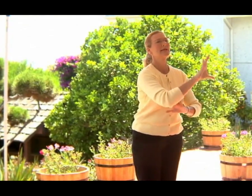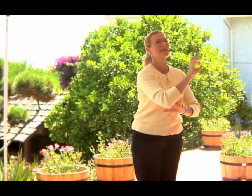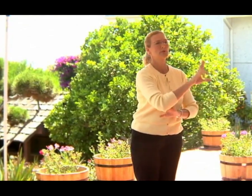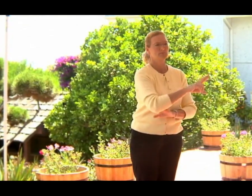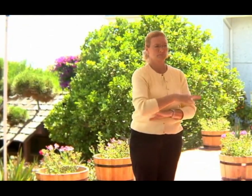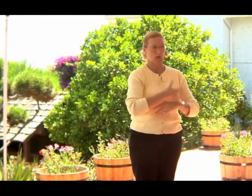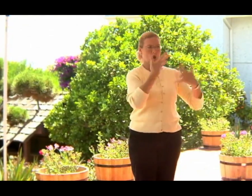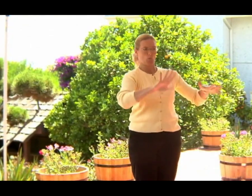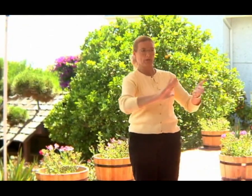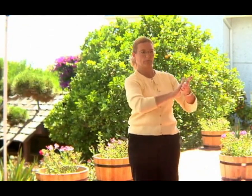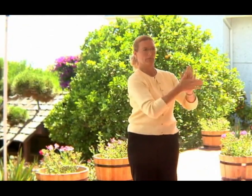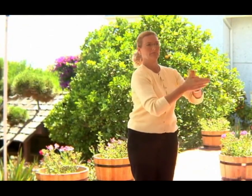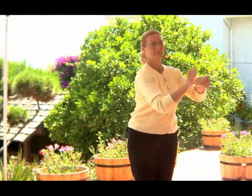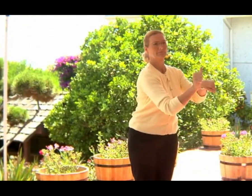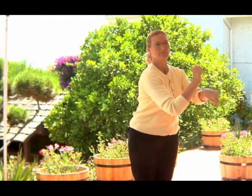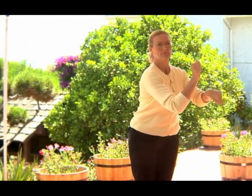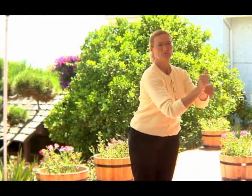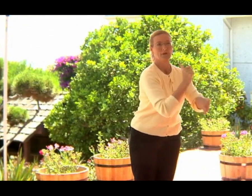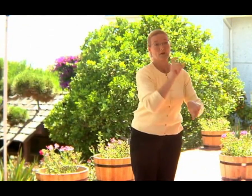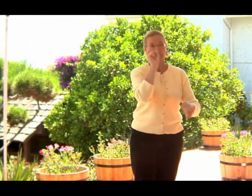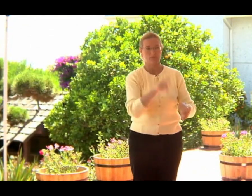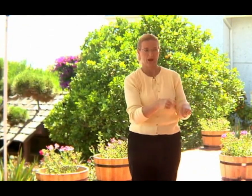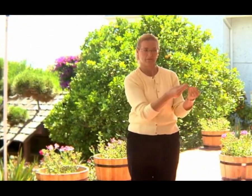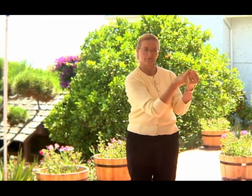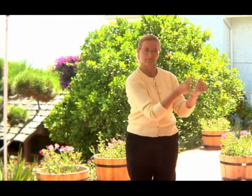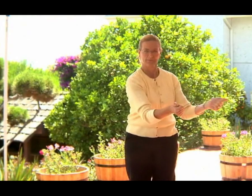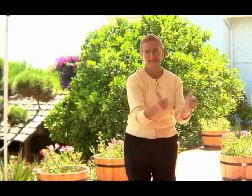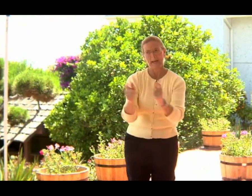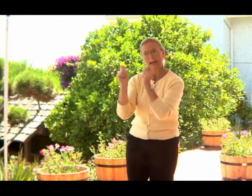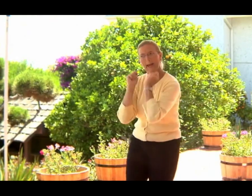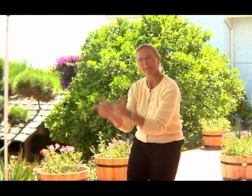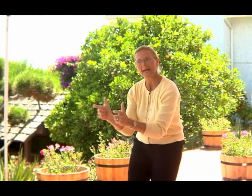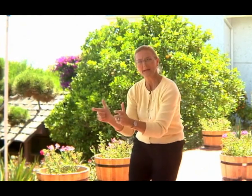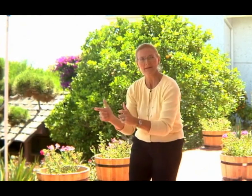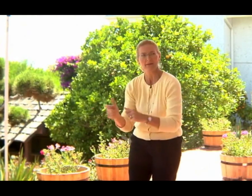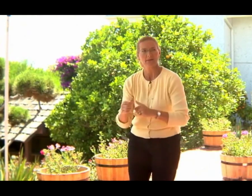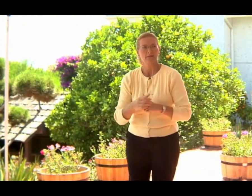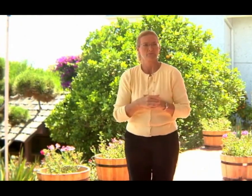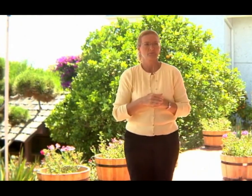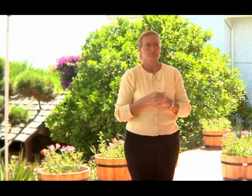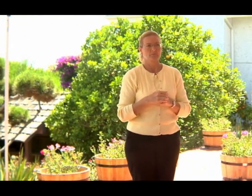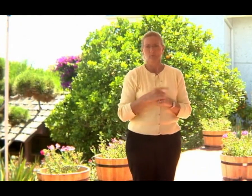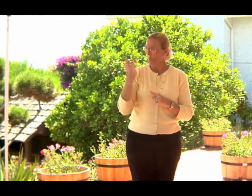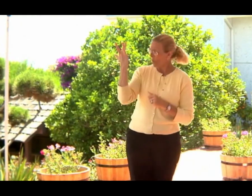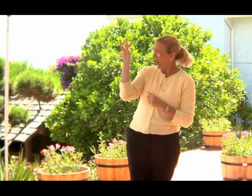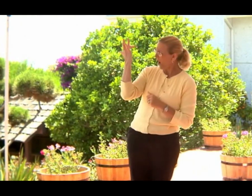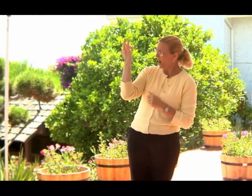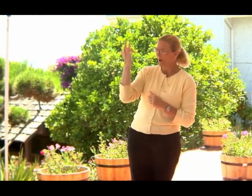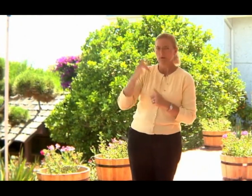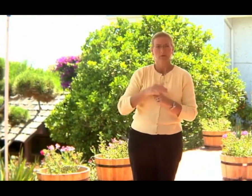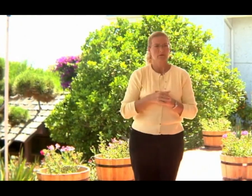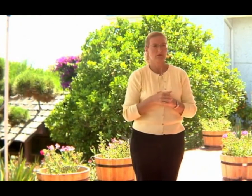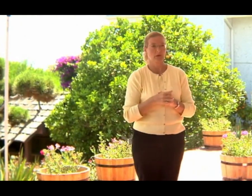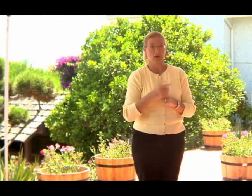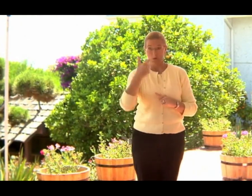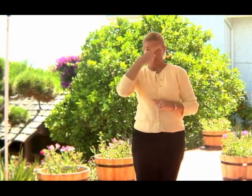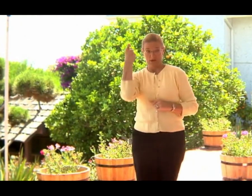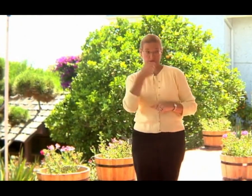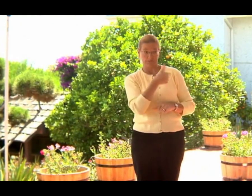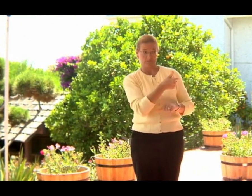become cancer cells. They have already become very dangerous and must be treated promptly